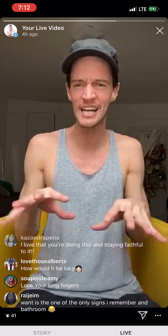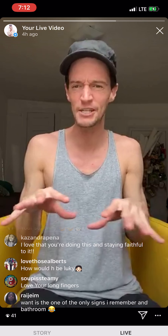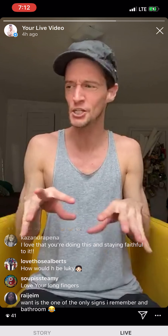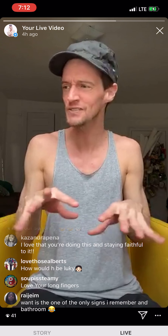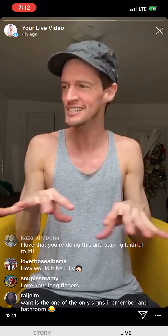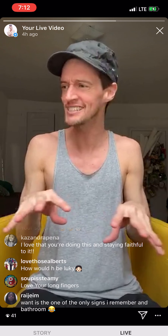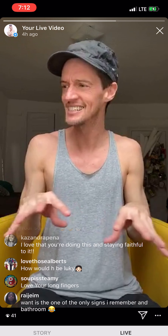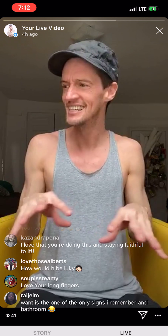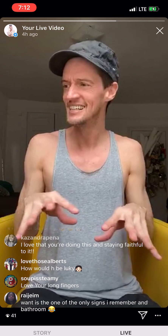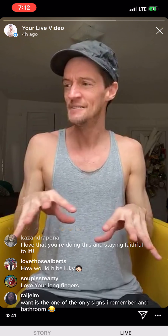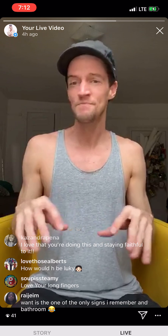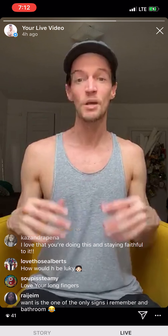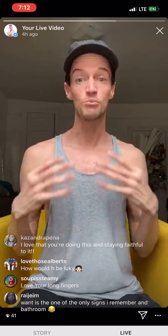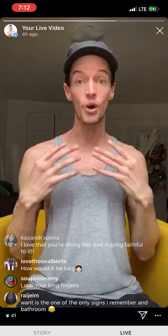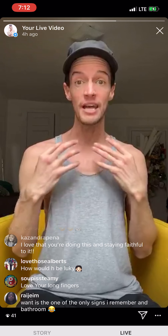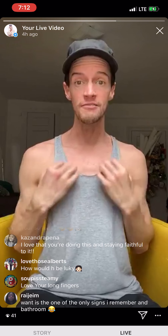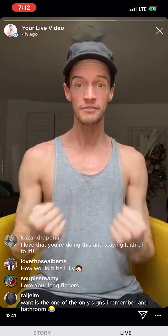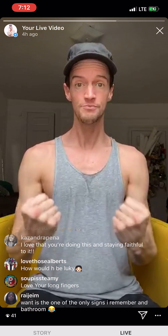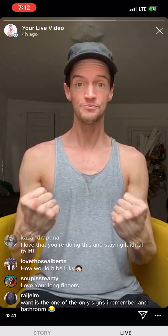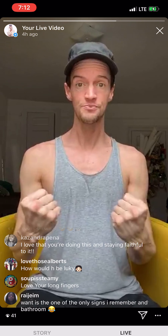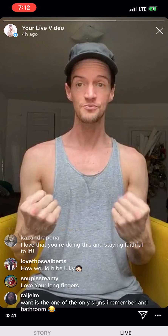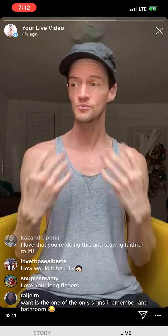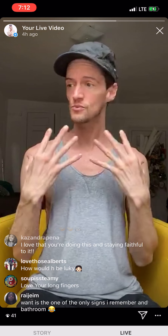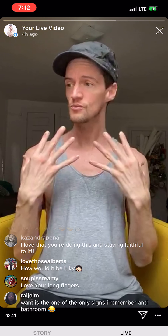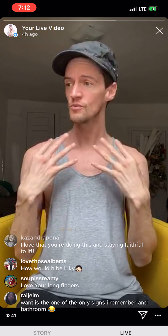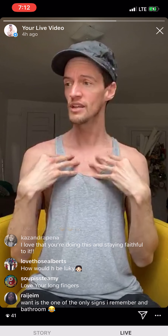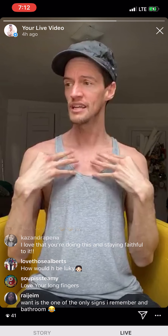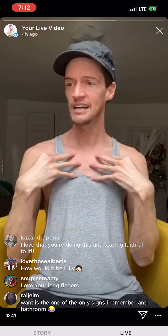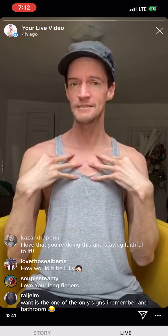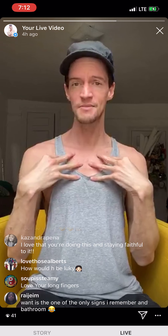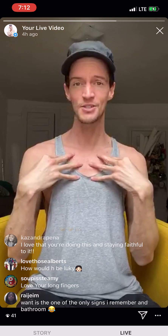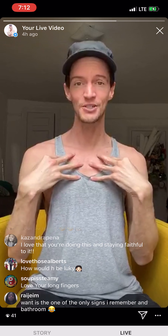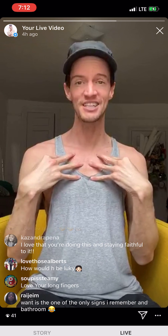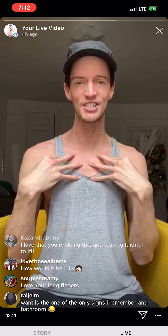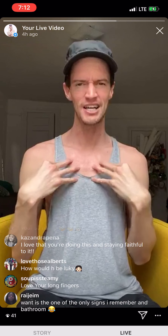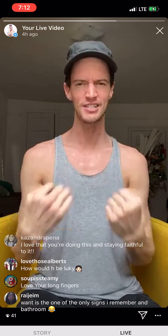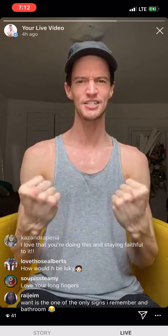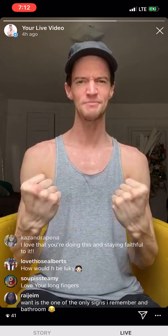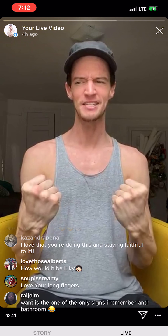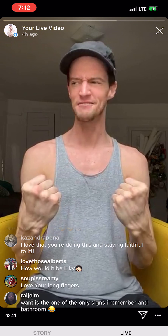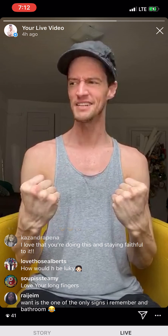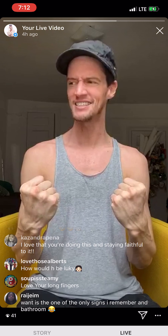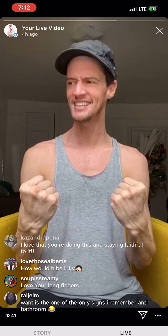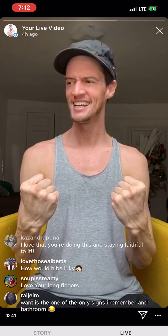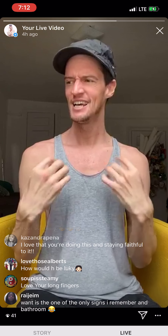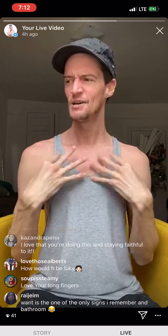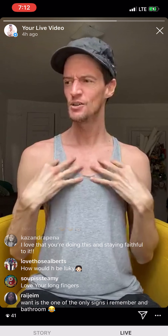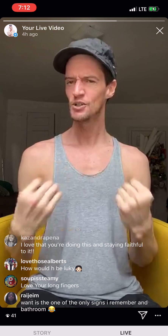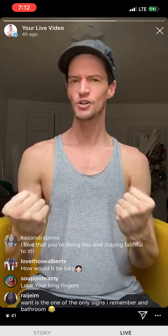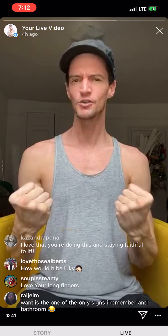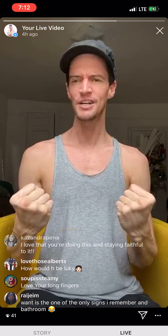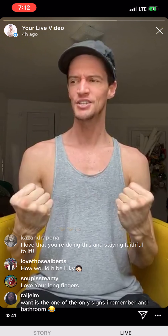be nervous. Brave. Um, starts at the chest and just makes a fist. Courageous,